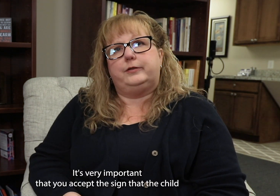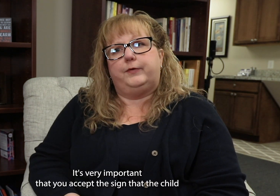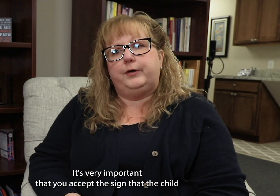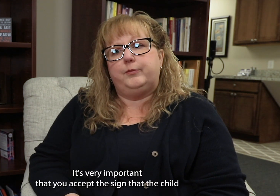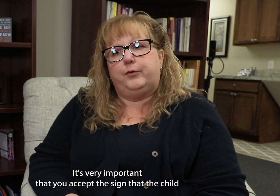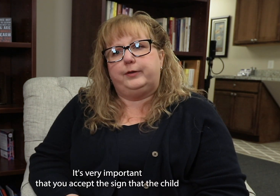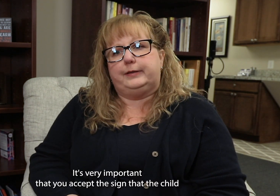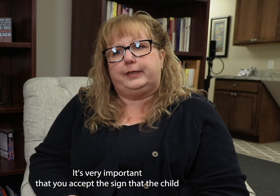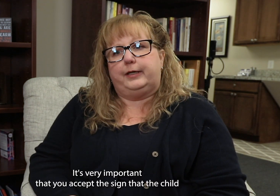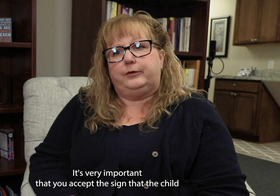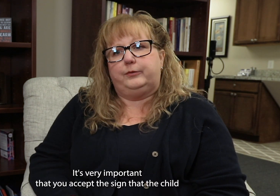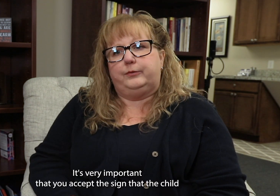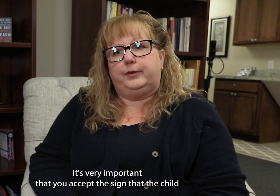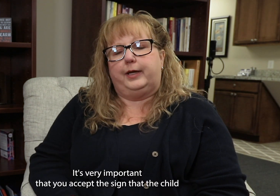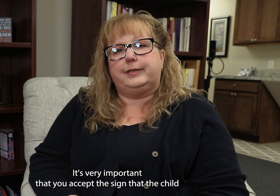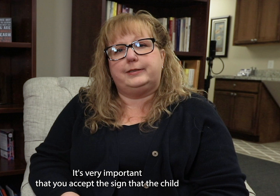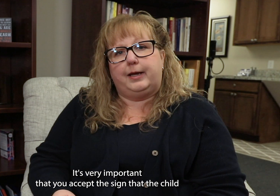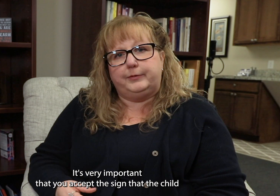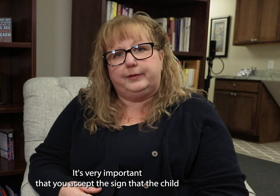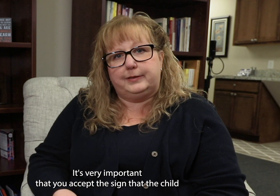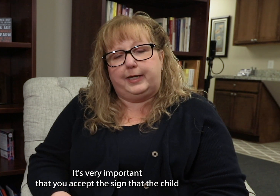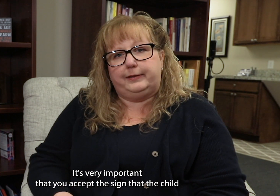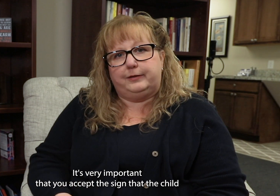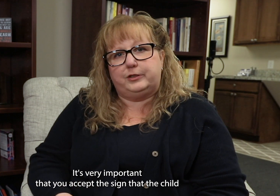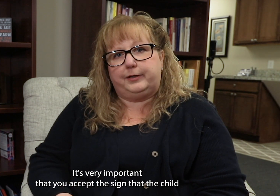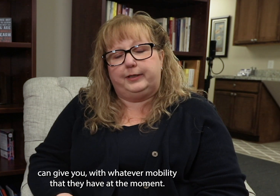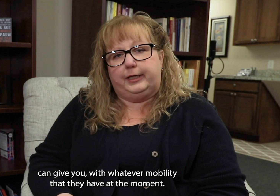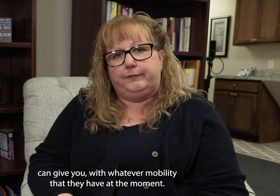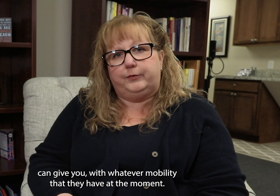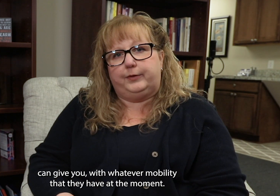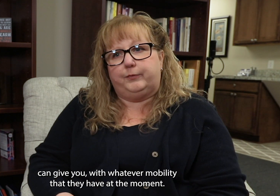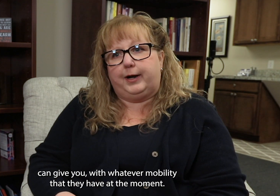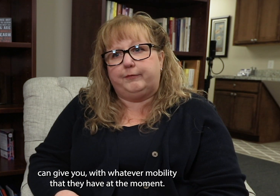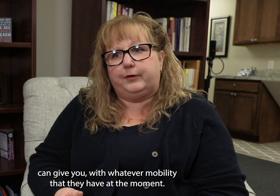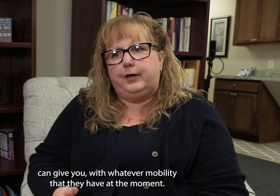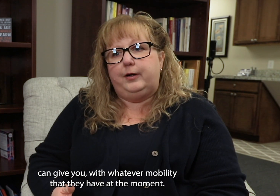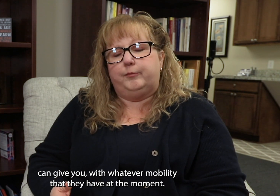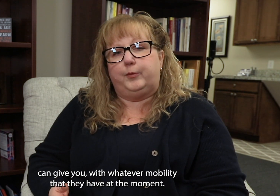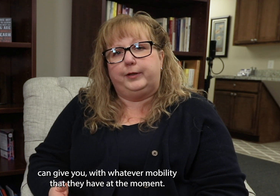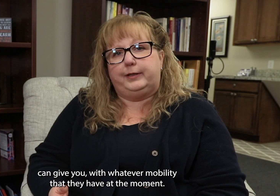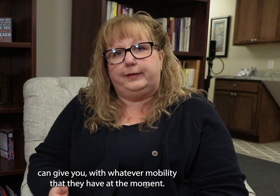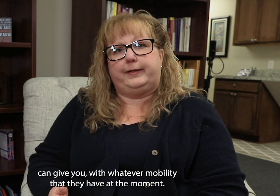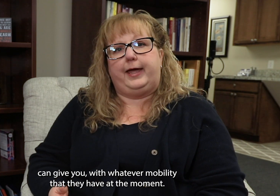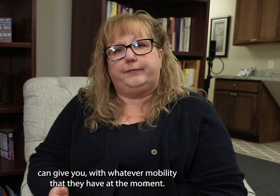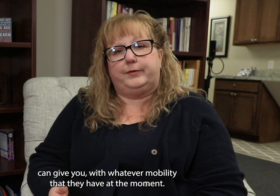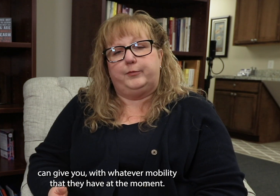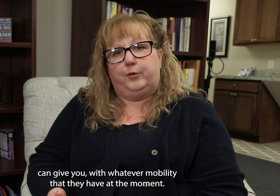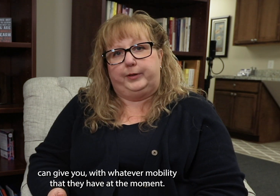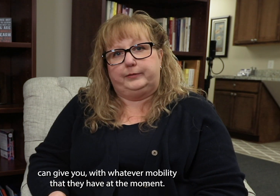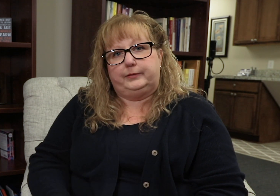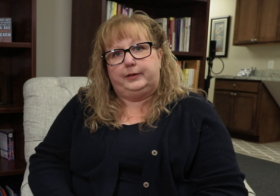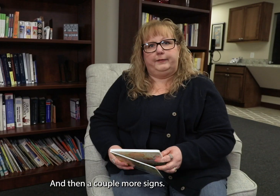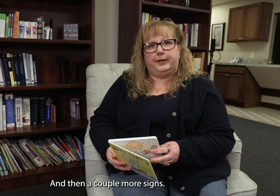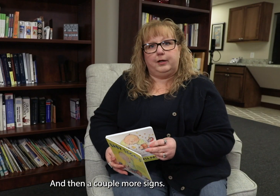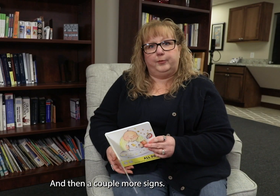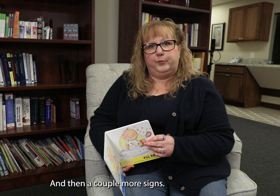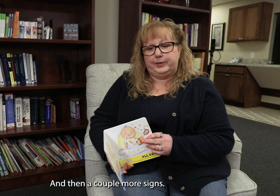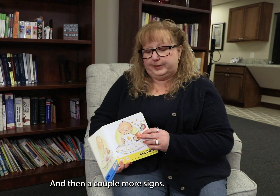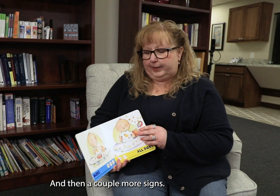very important that you accept the sign that the child can give you with whatever mobility that they have at the moment. And then a couple more